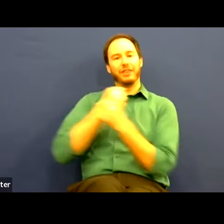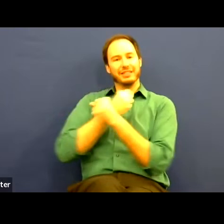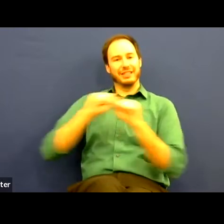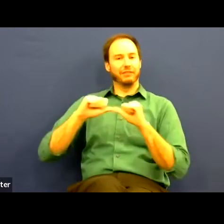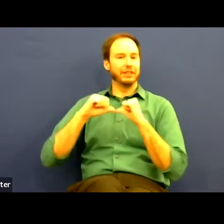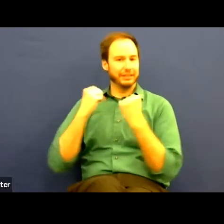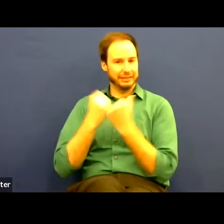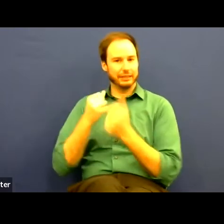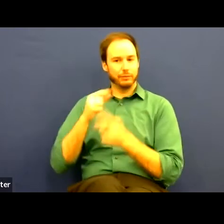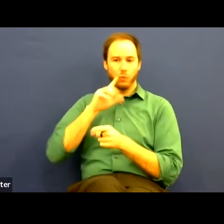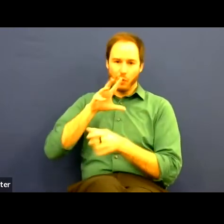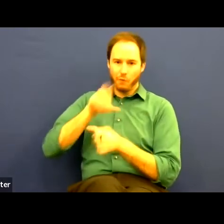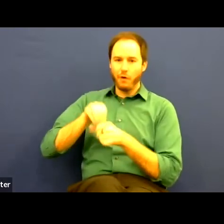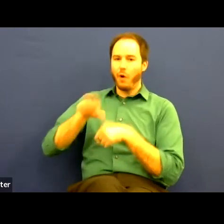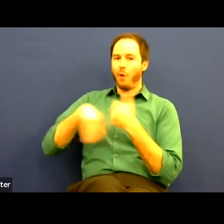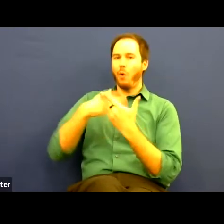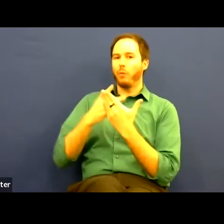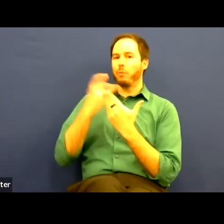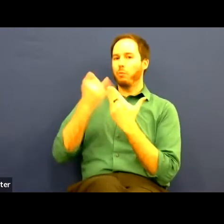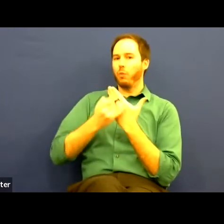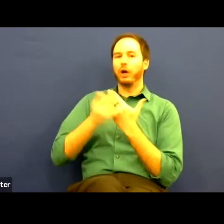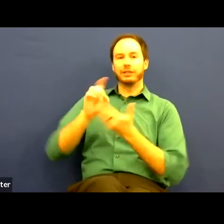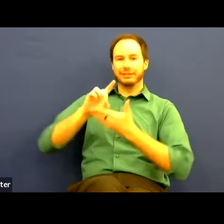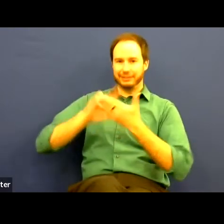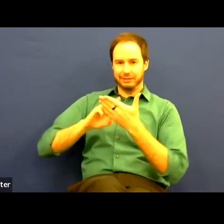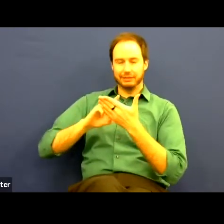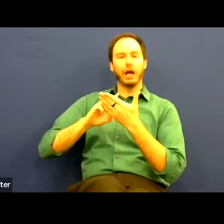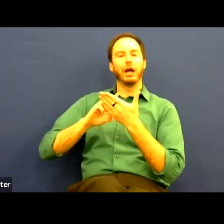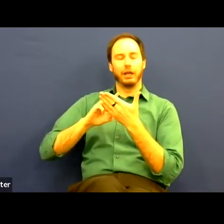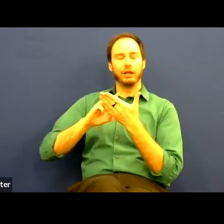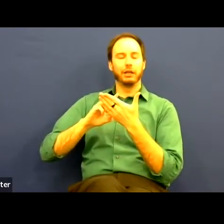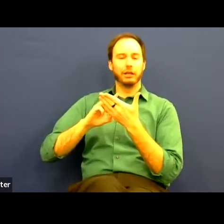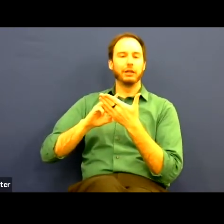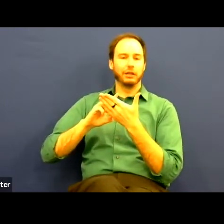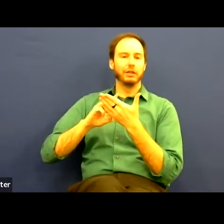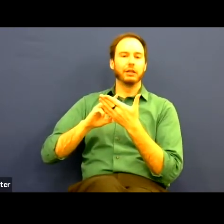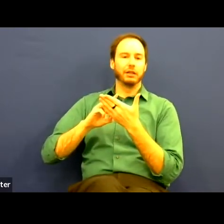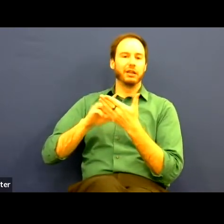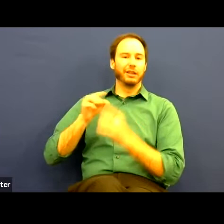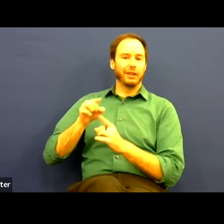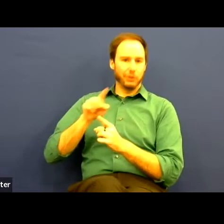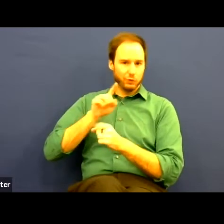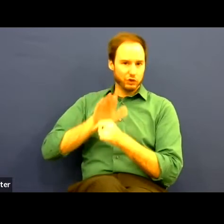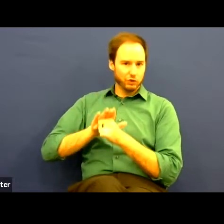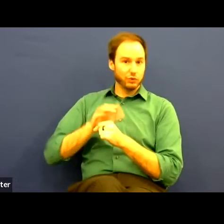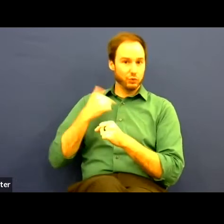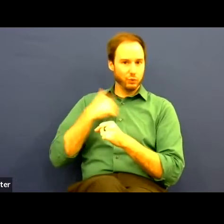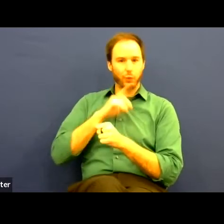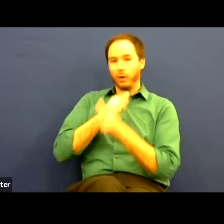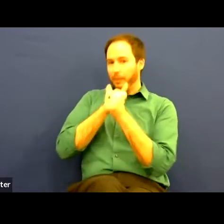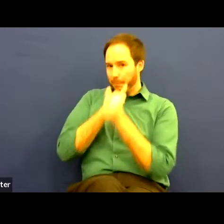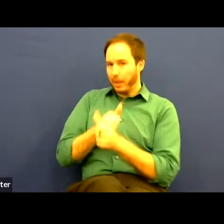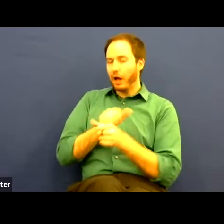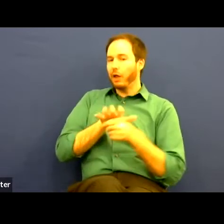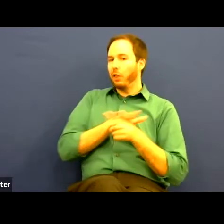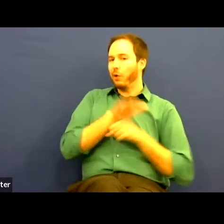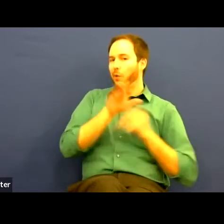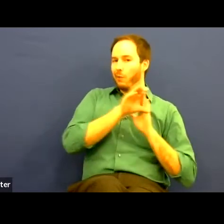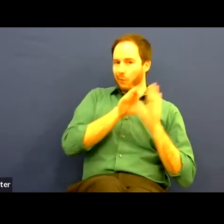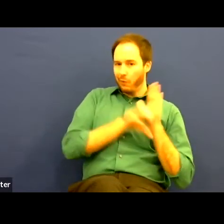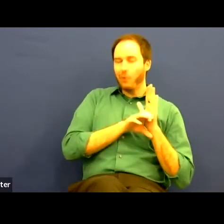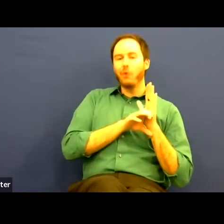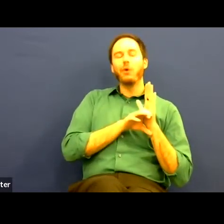heavily involved in all of our projects as well. So, and that's to ensure that we're complying with local code